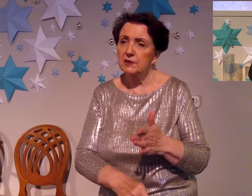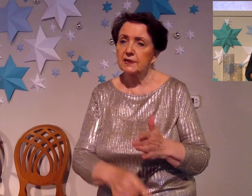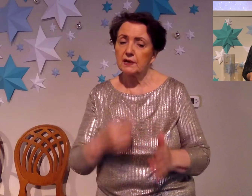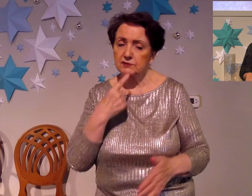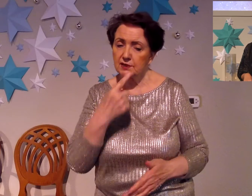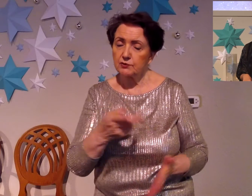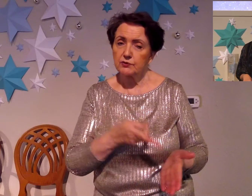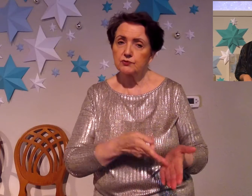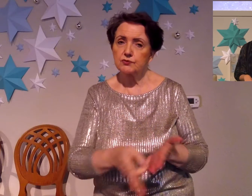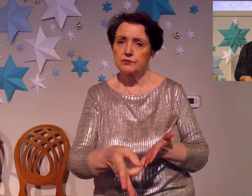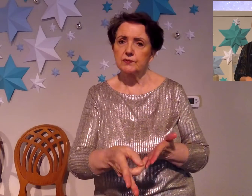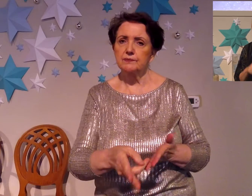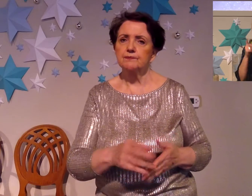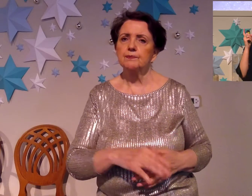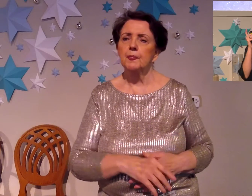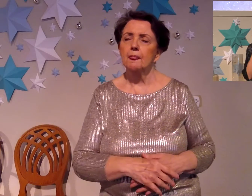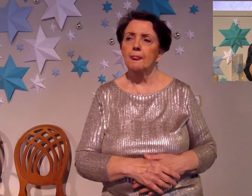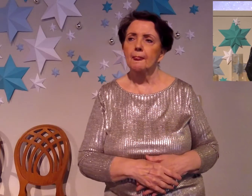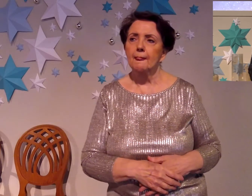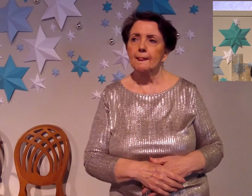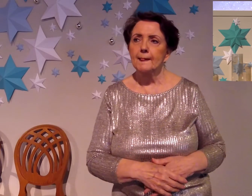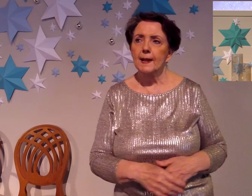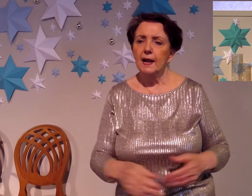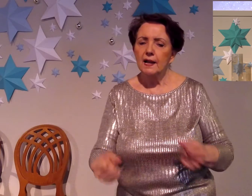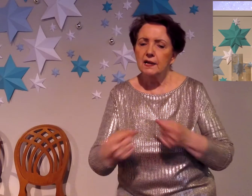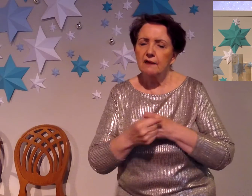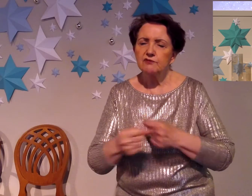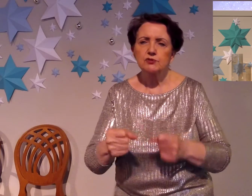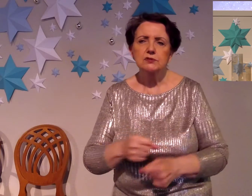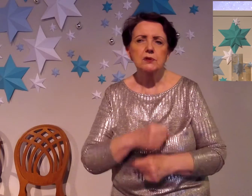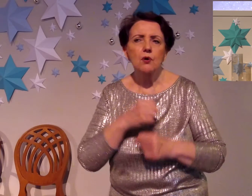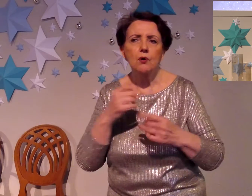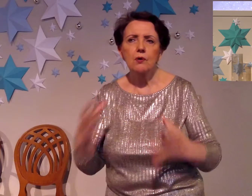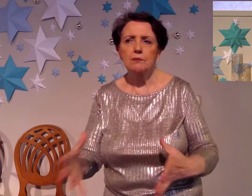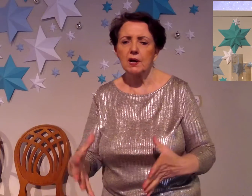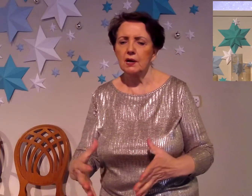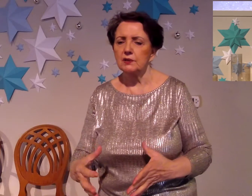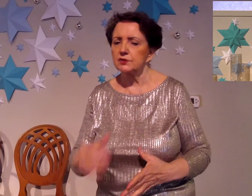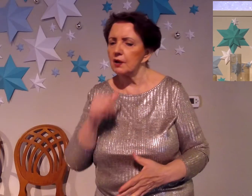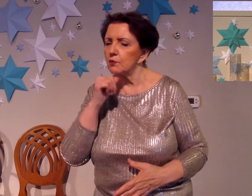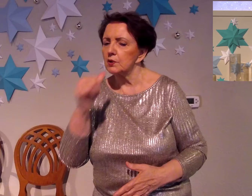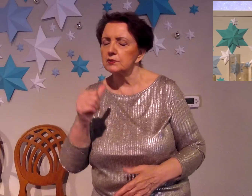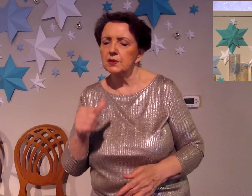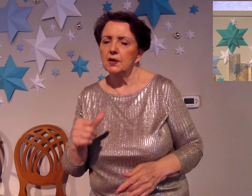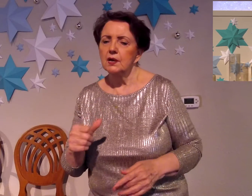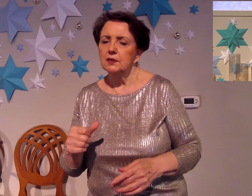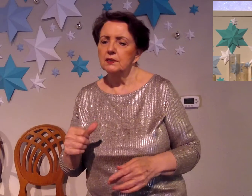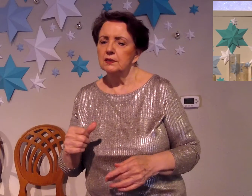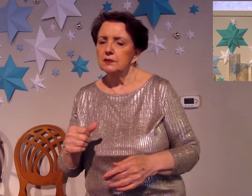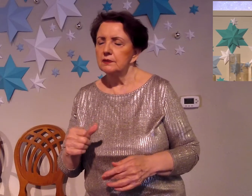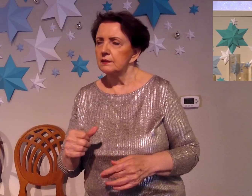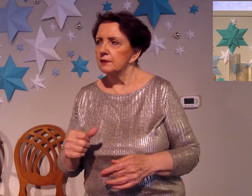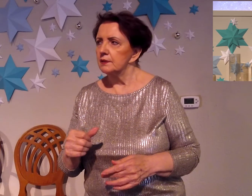truth. I love you so fiercely, I will not collude with